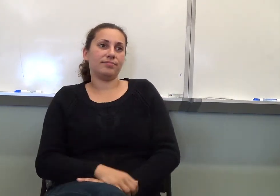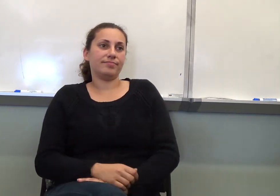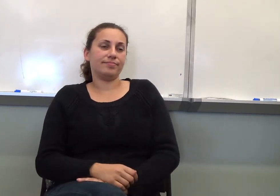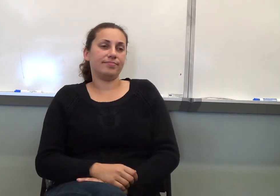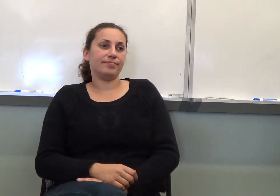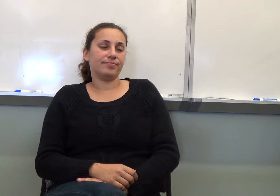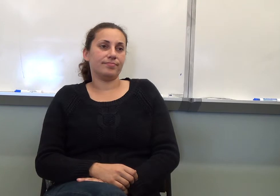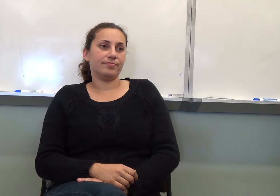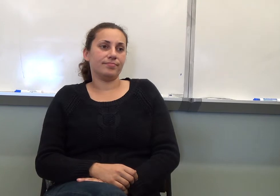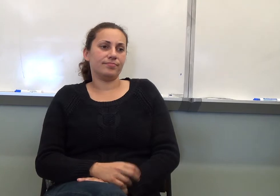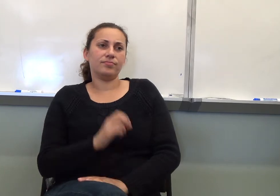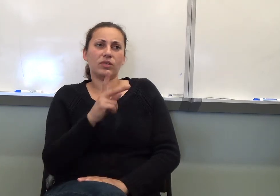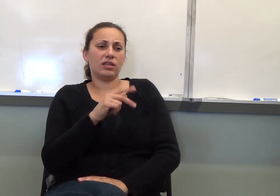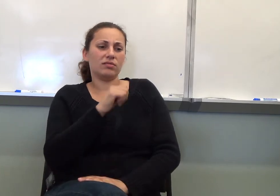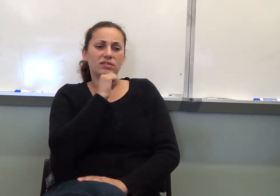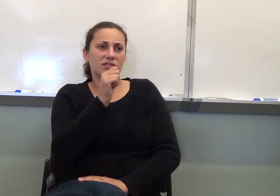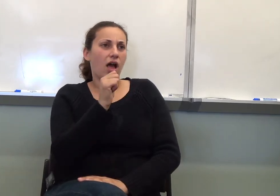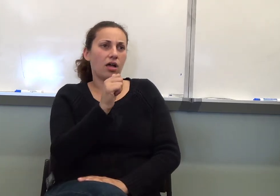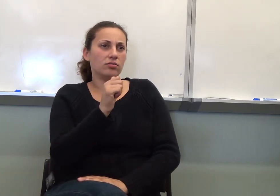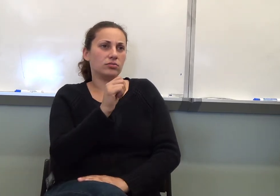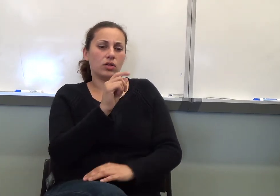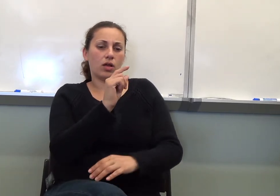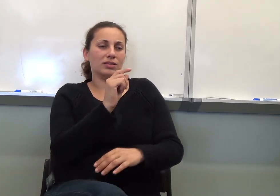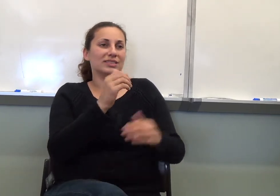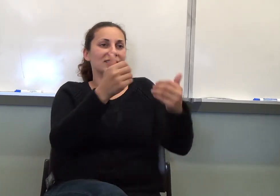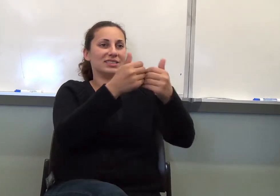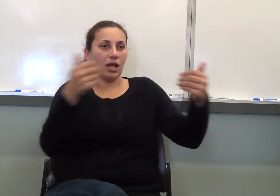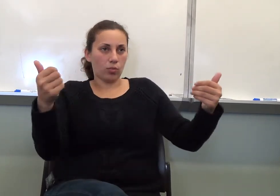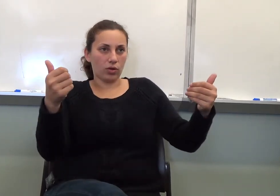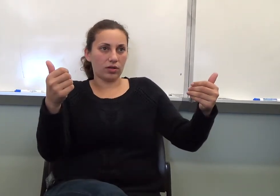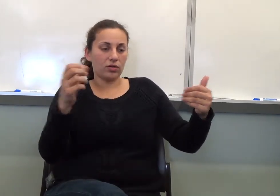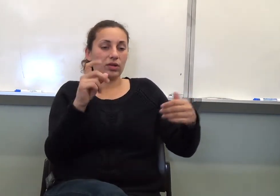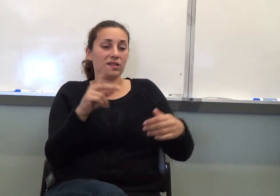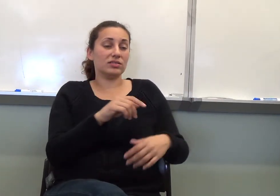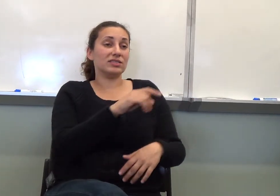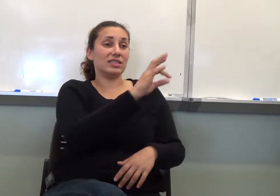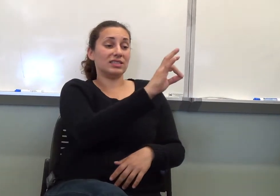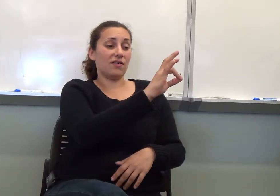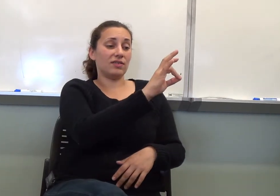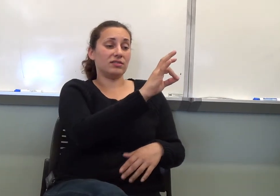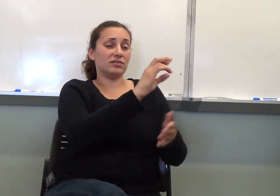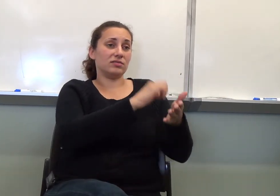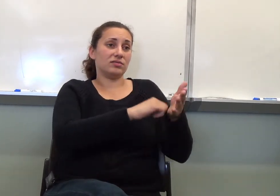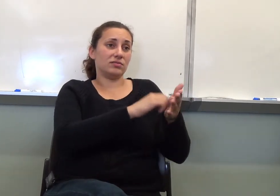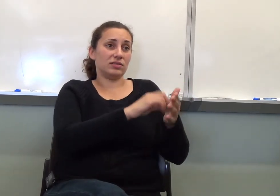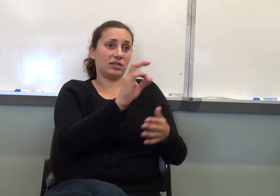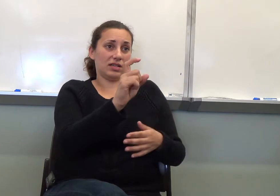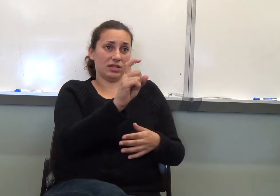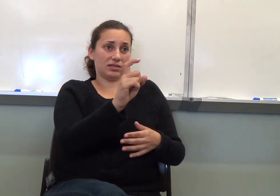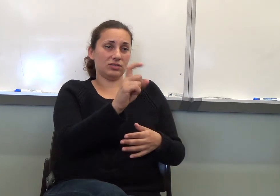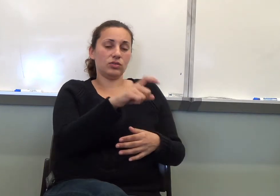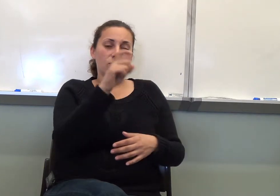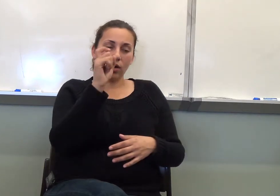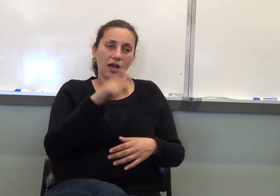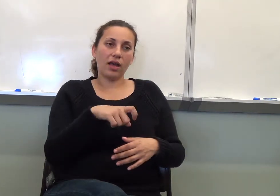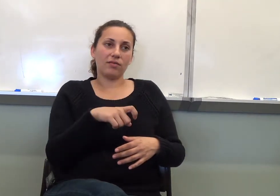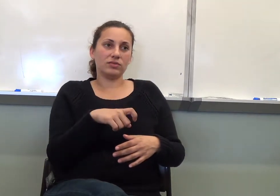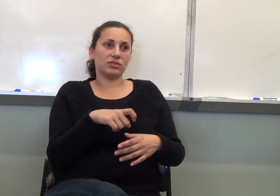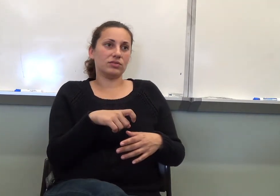All right, that's not isolated, because you get subtracting 7 from the x. I want to get to an isolated situation. I want to start doing a